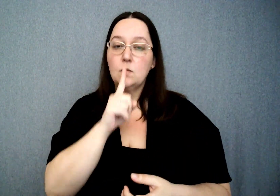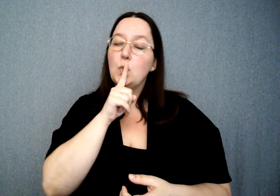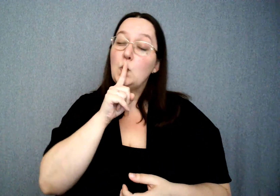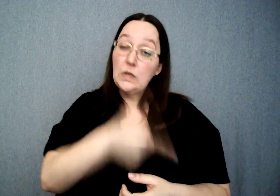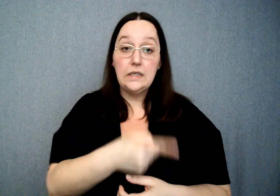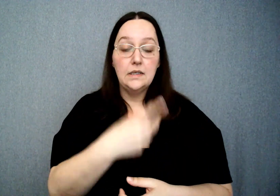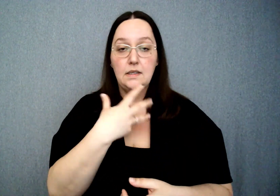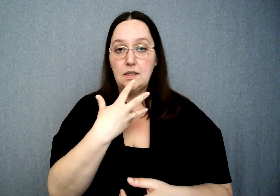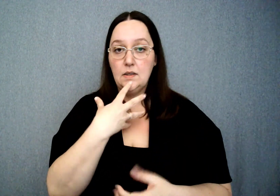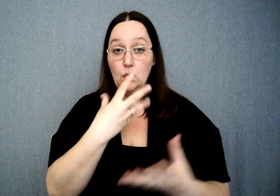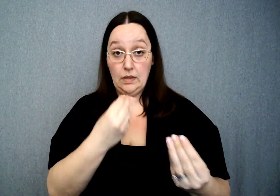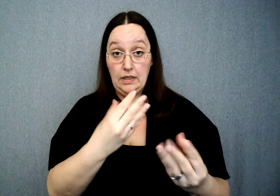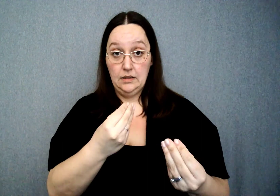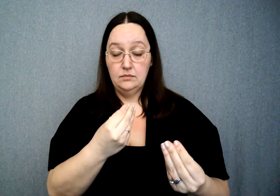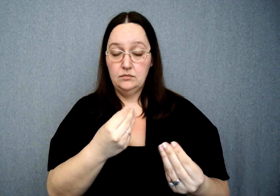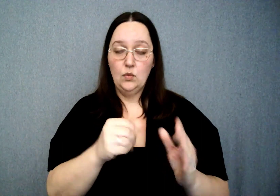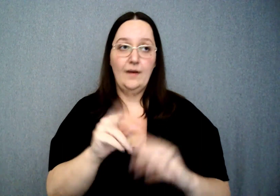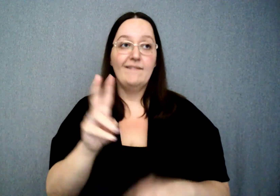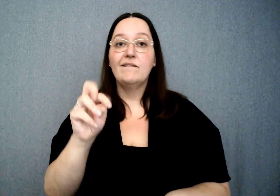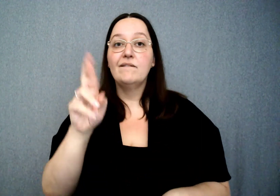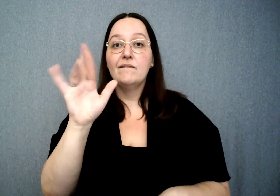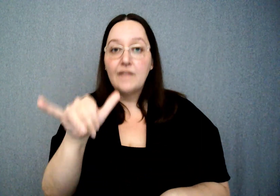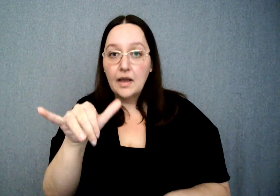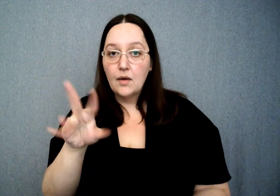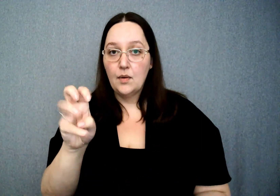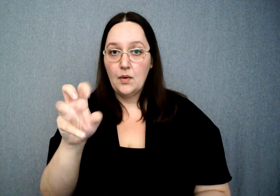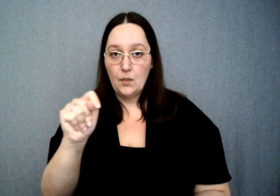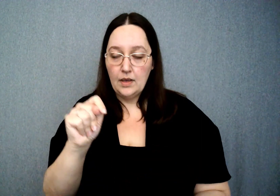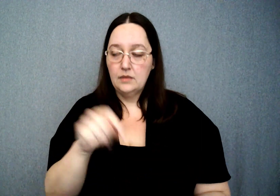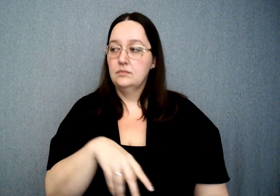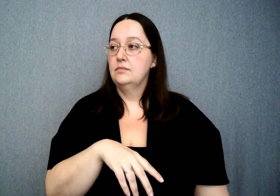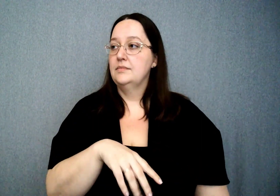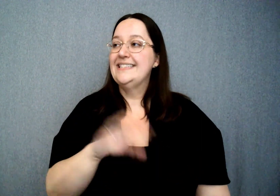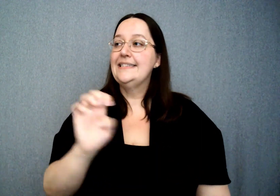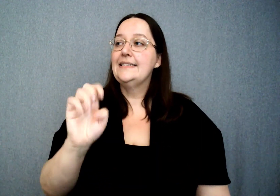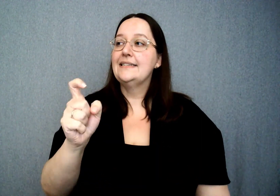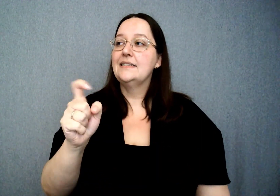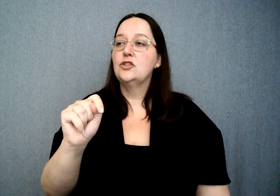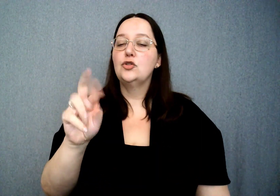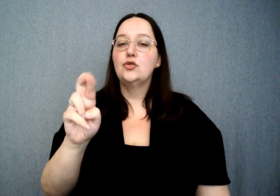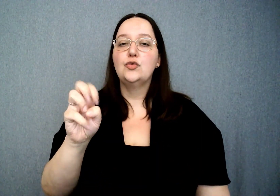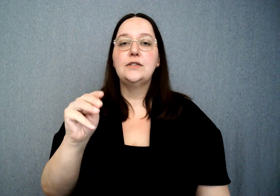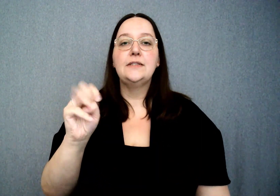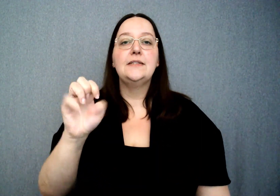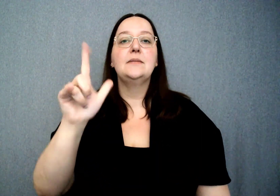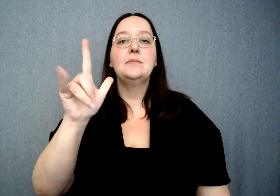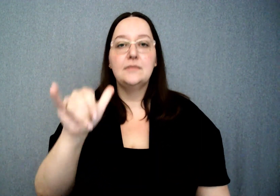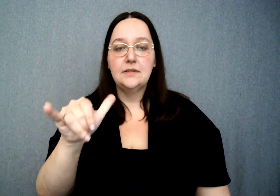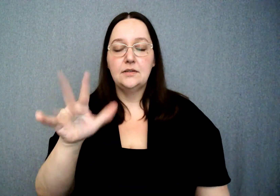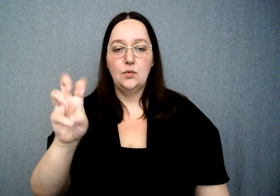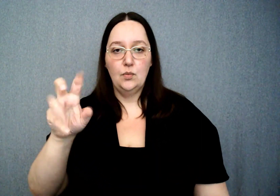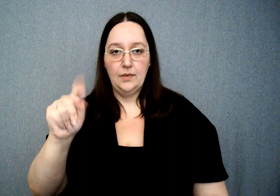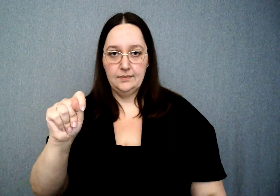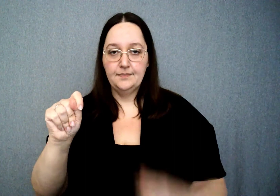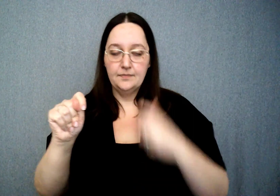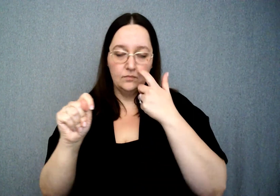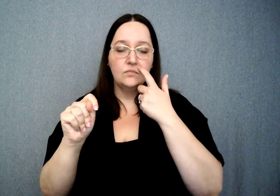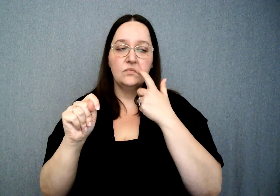If you wanted to say something was really wet, saturated, very wet, extremely wet,